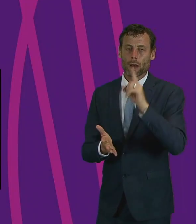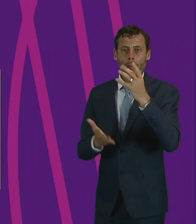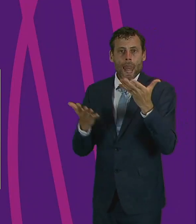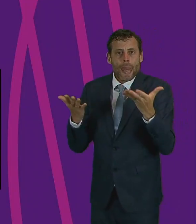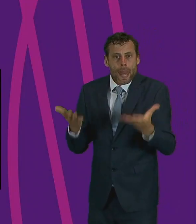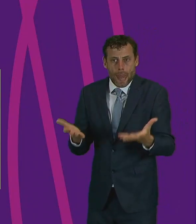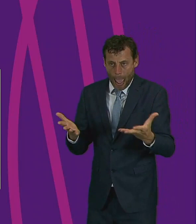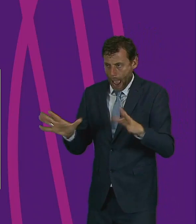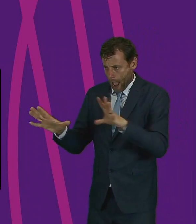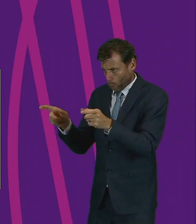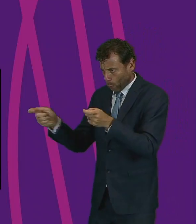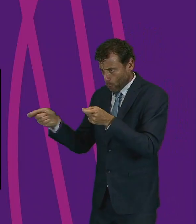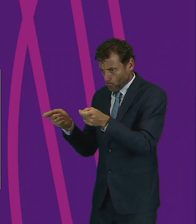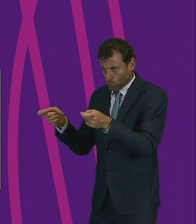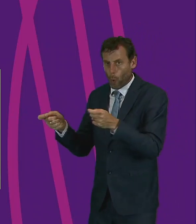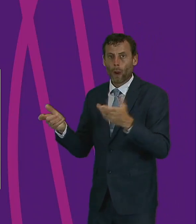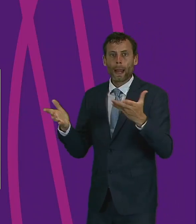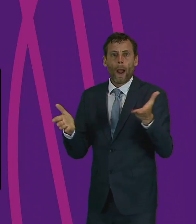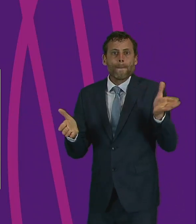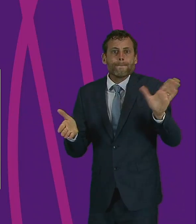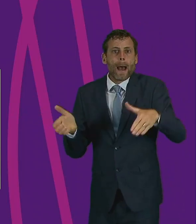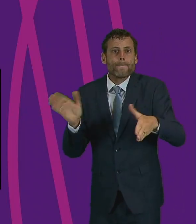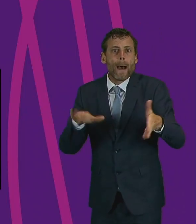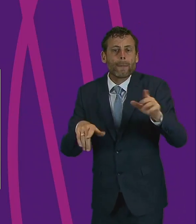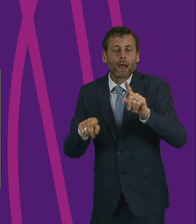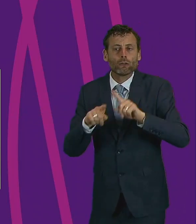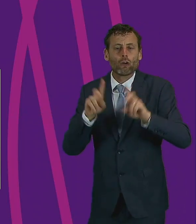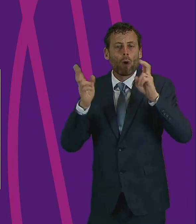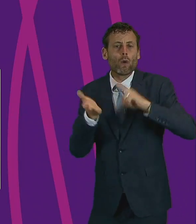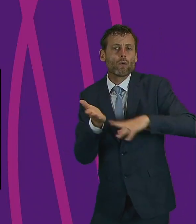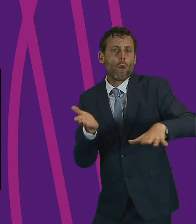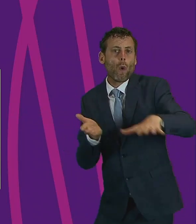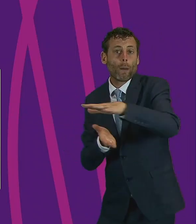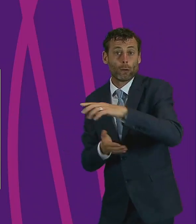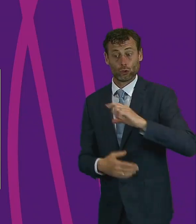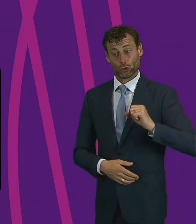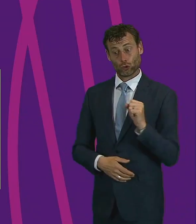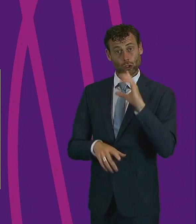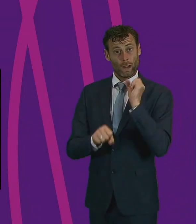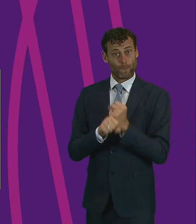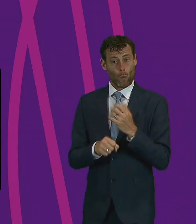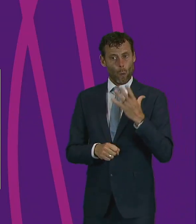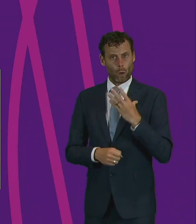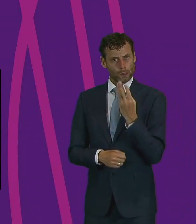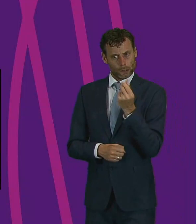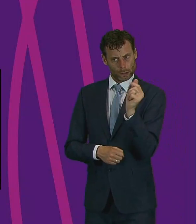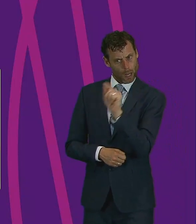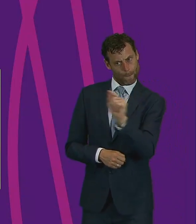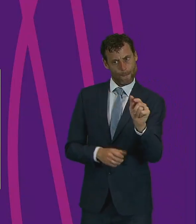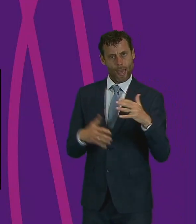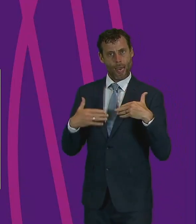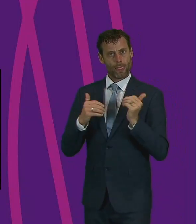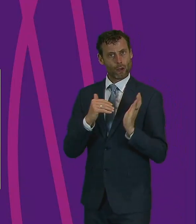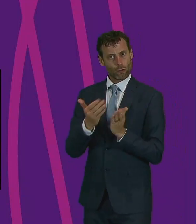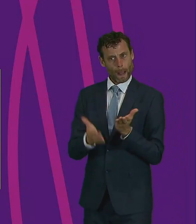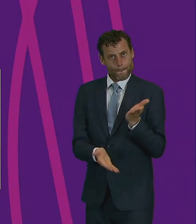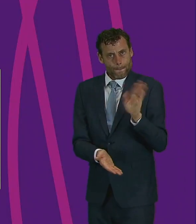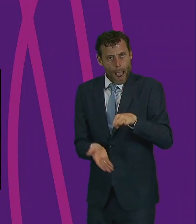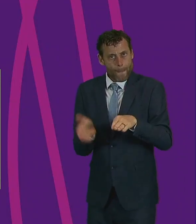of normality, the Scottish Government have instructed health boards to start with the resumption of health services,